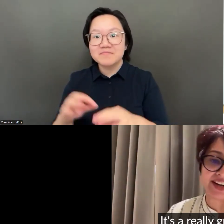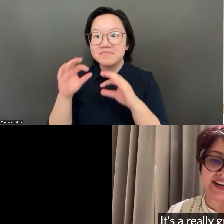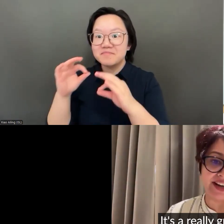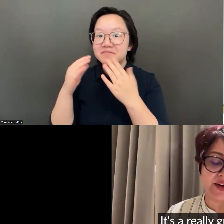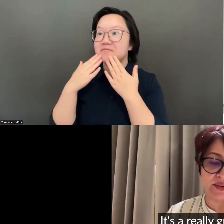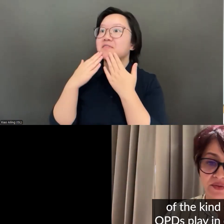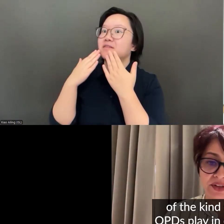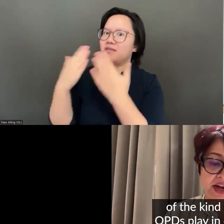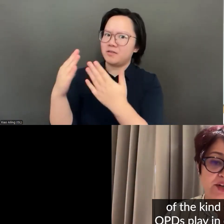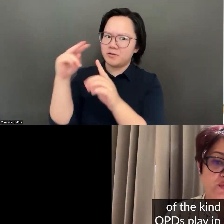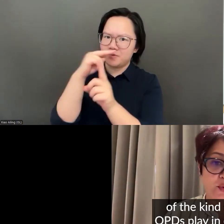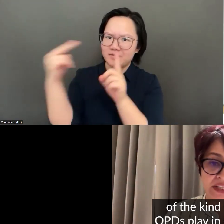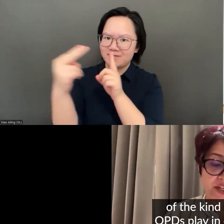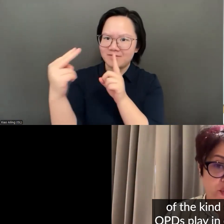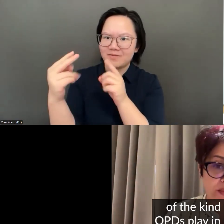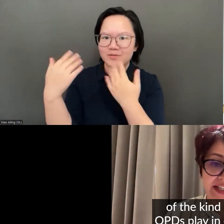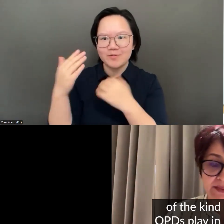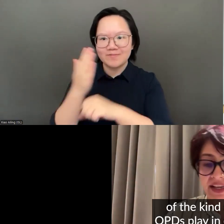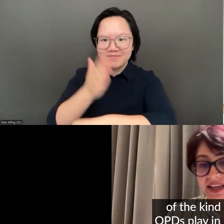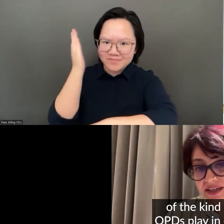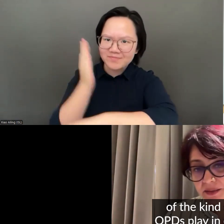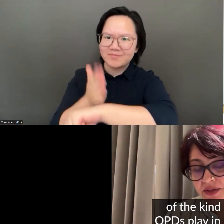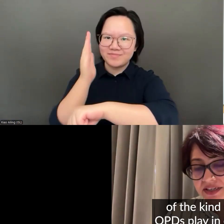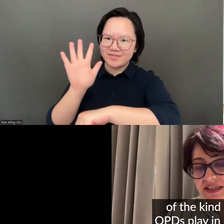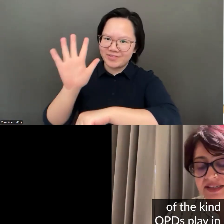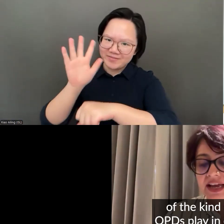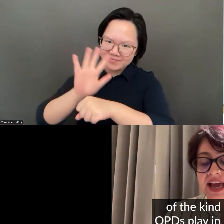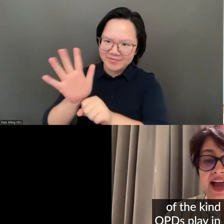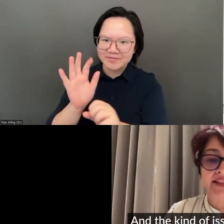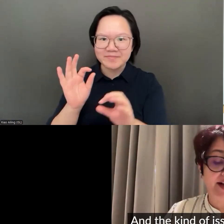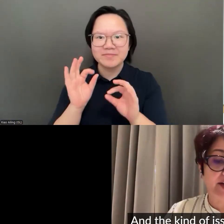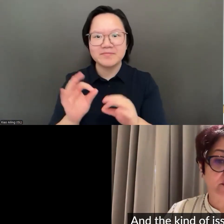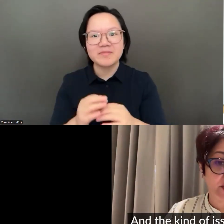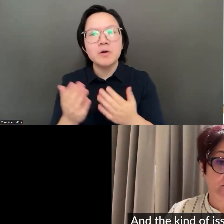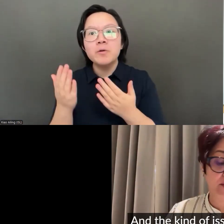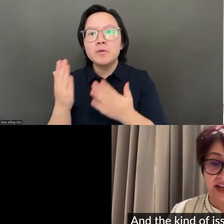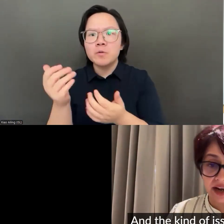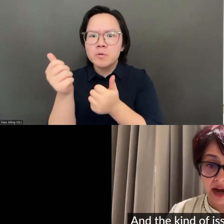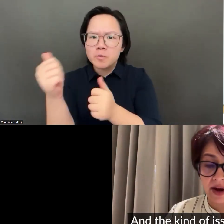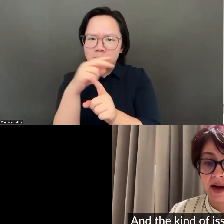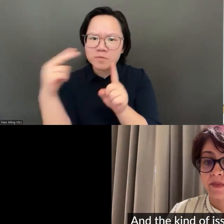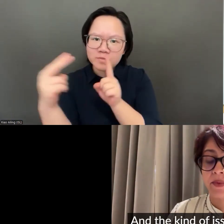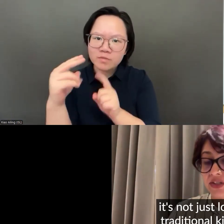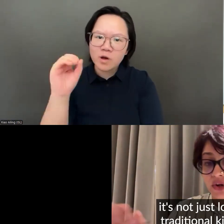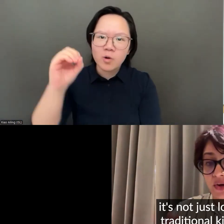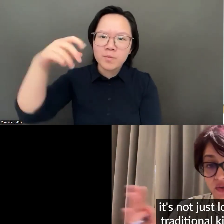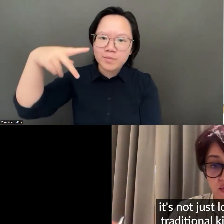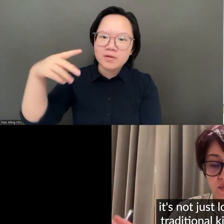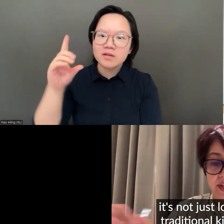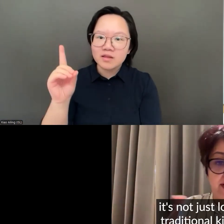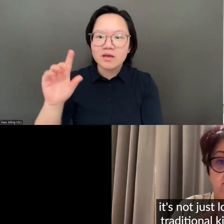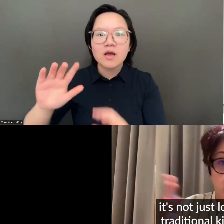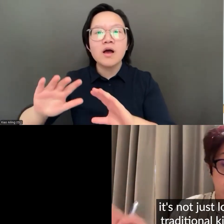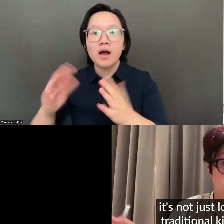really great account of the kind of role that OPDs play in communities and the kind of issues that come up. It's not